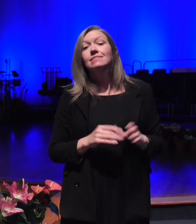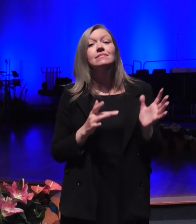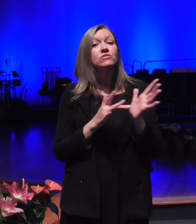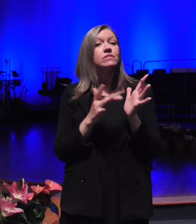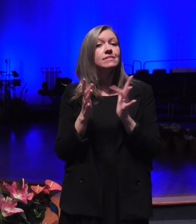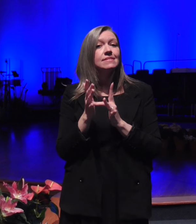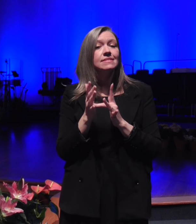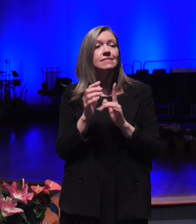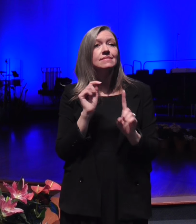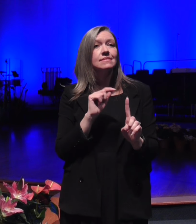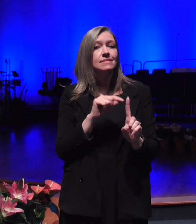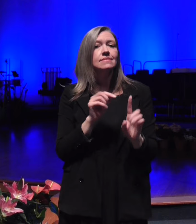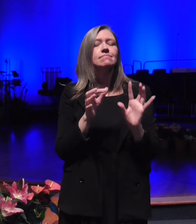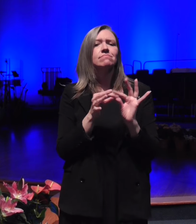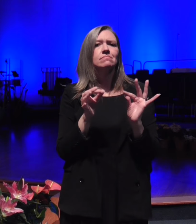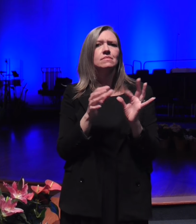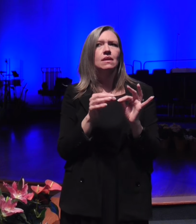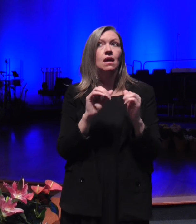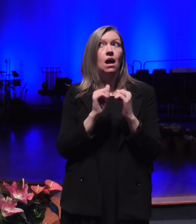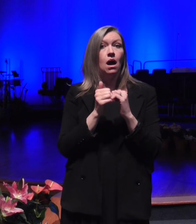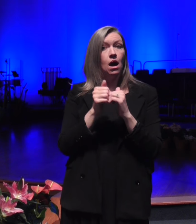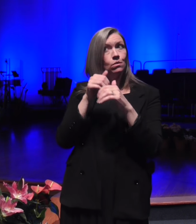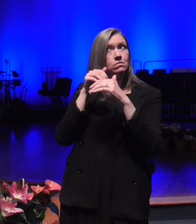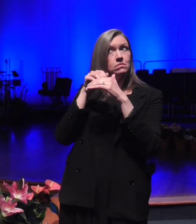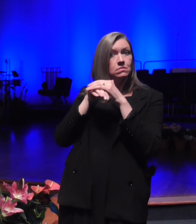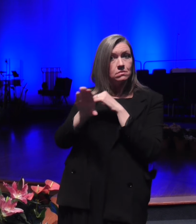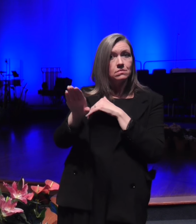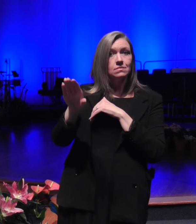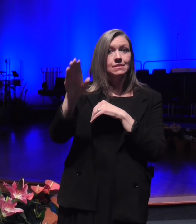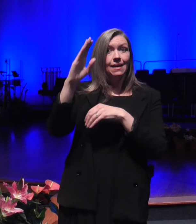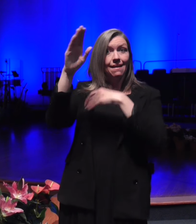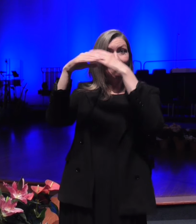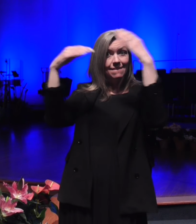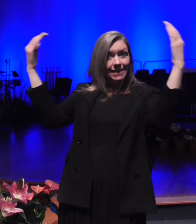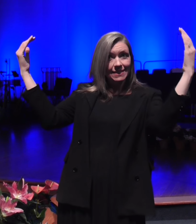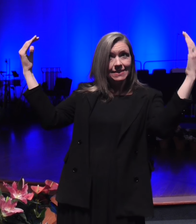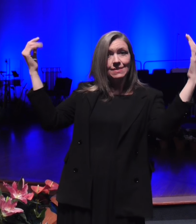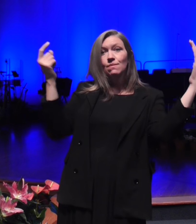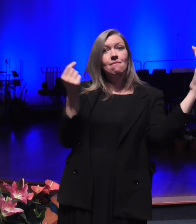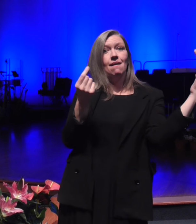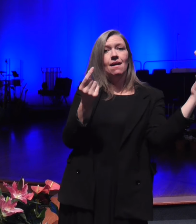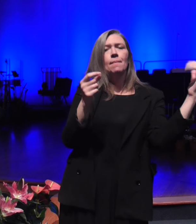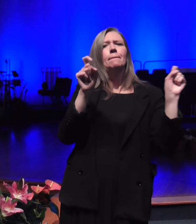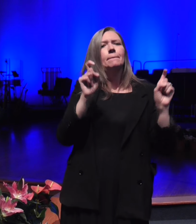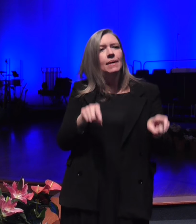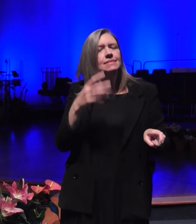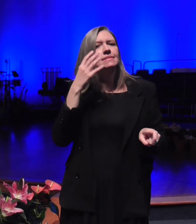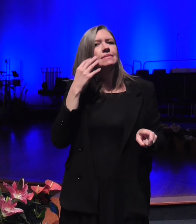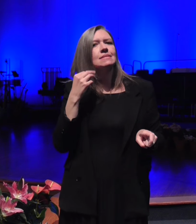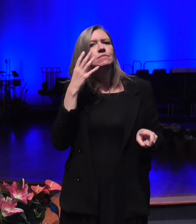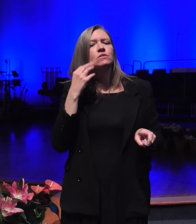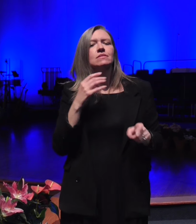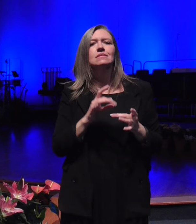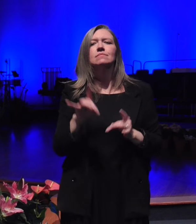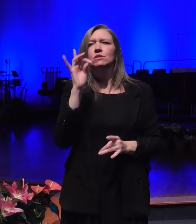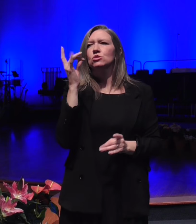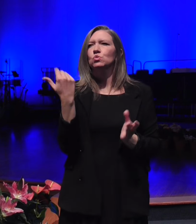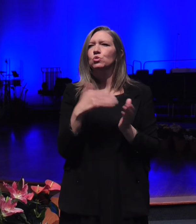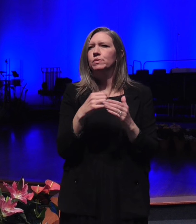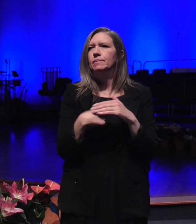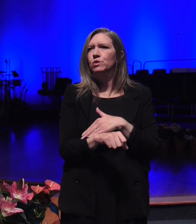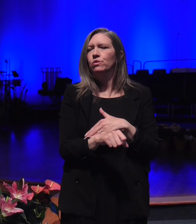Jesus says to enter the kingdom of heaven, we must experience spiritual rebirth. We